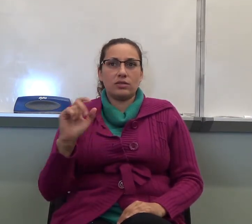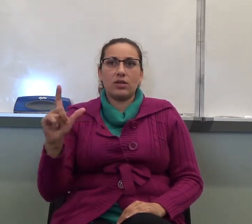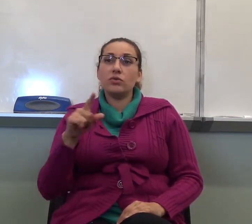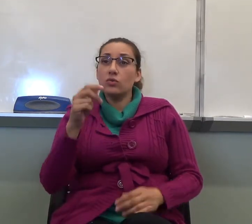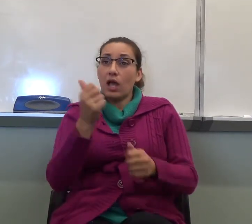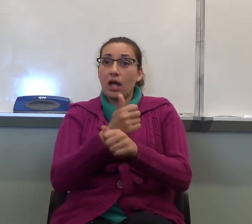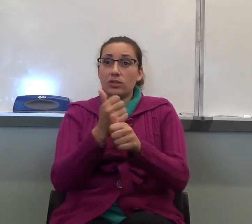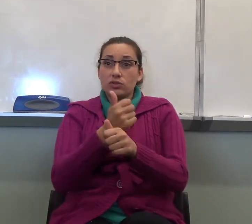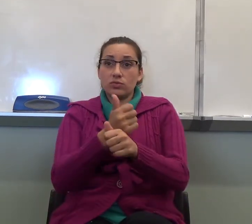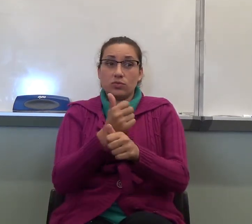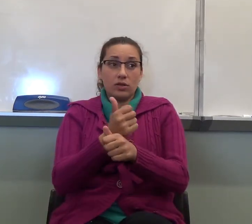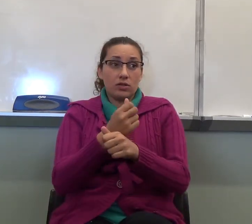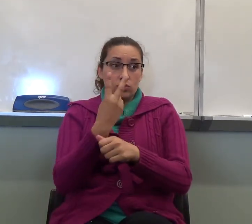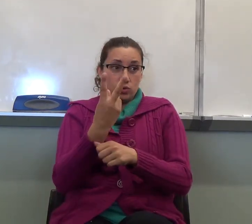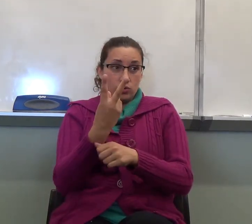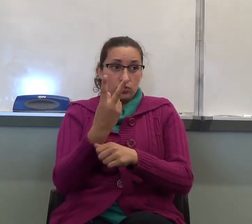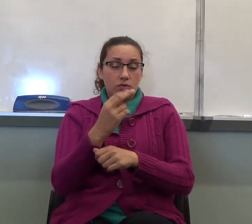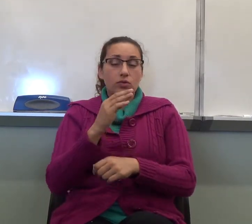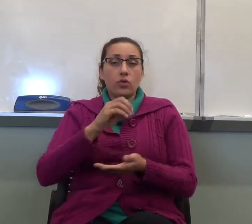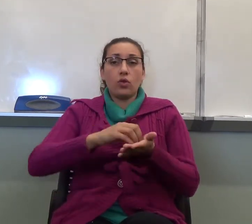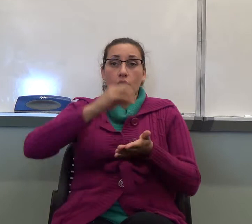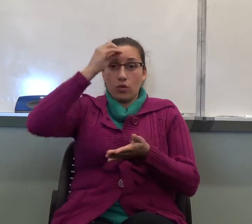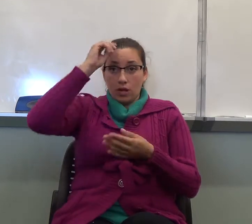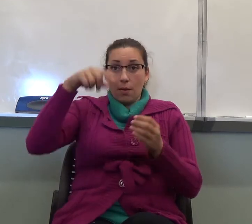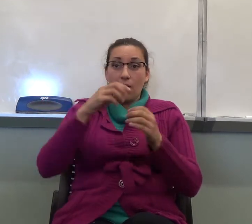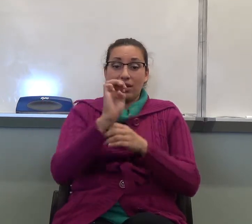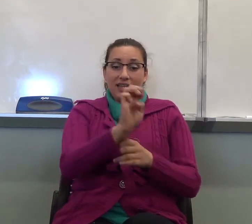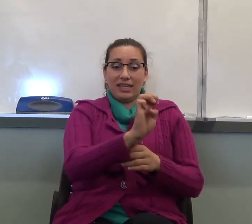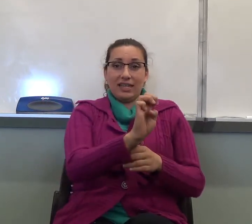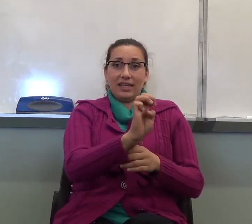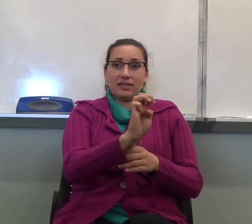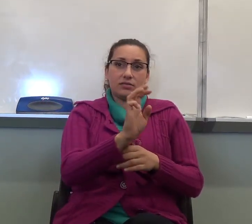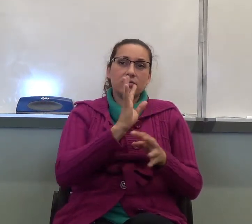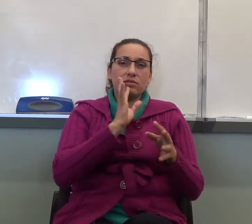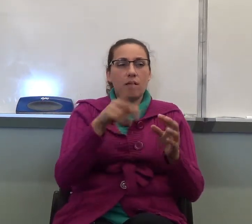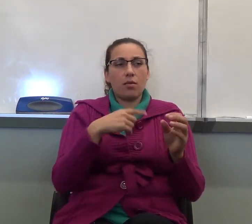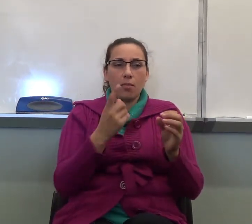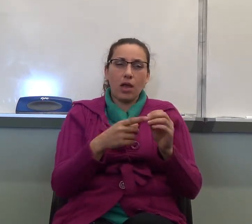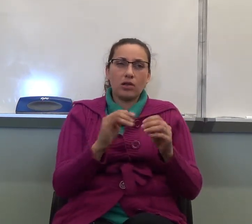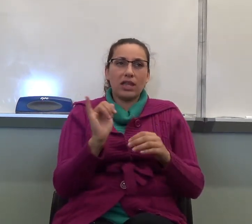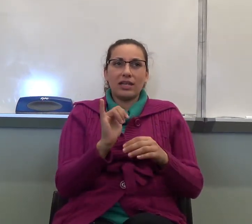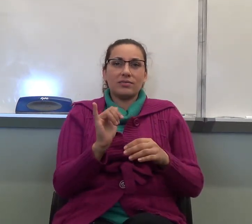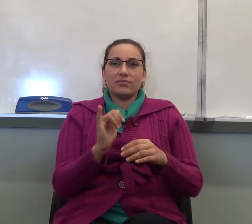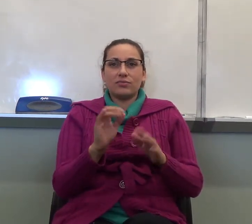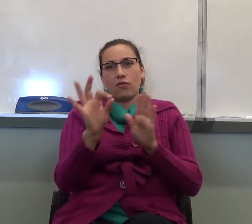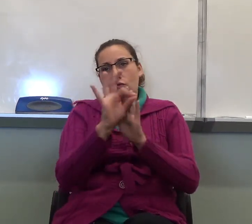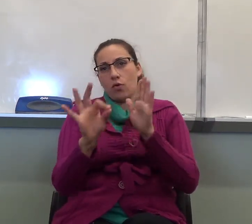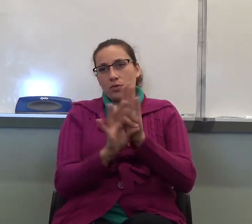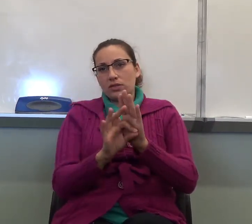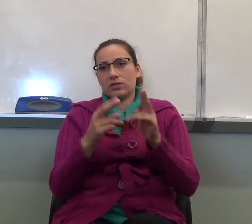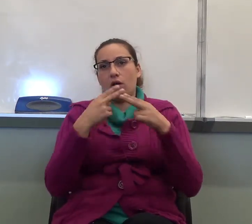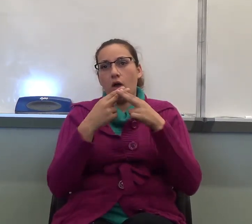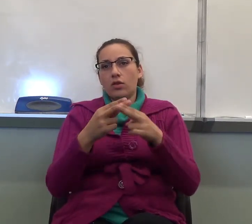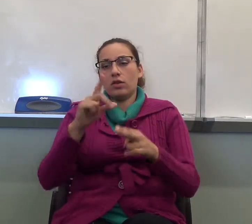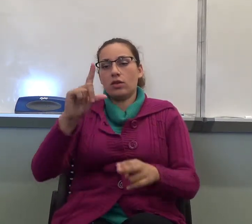E, which is the base of natural logarithms, and none of that makes any sense to you right now, but that's also an irrational